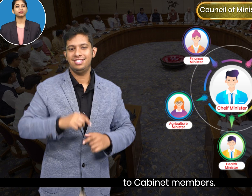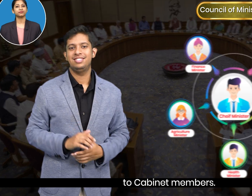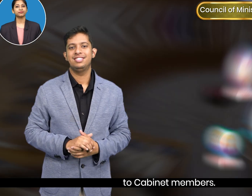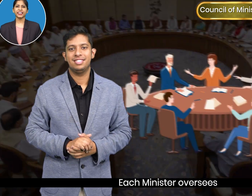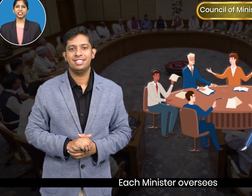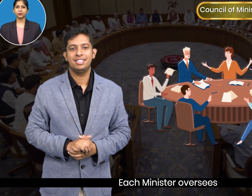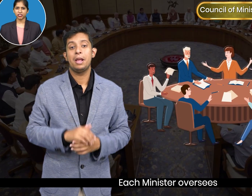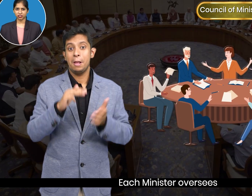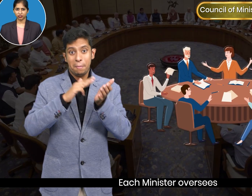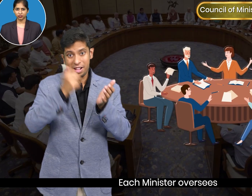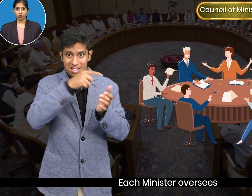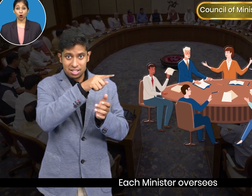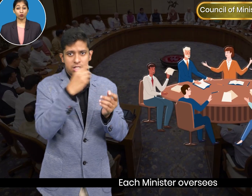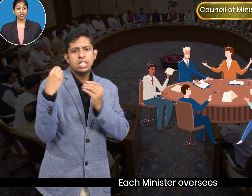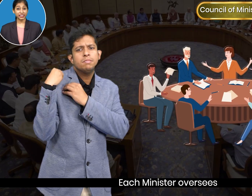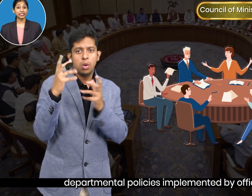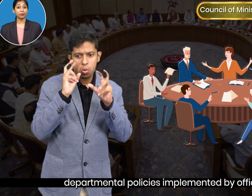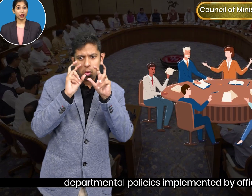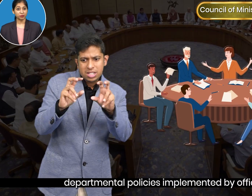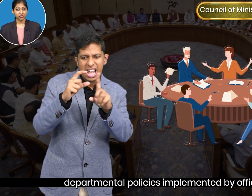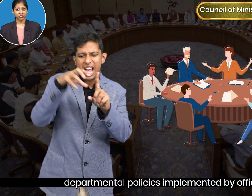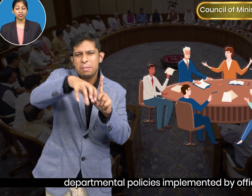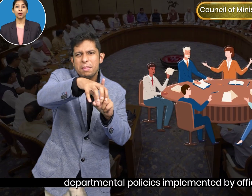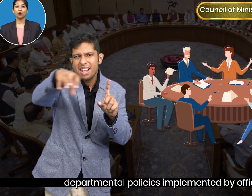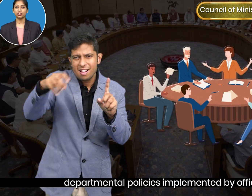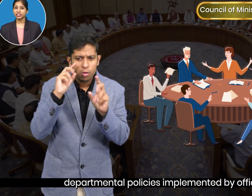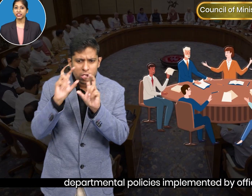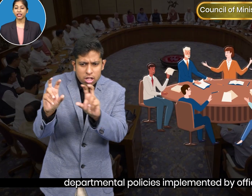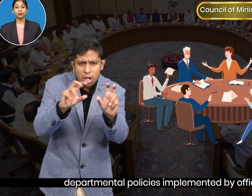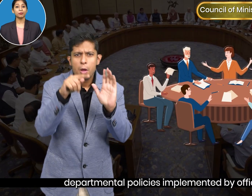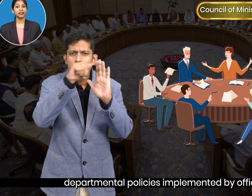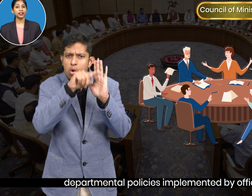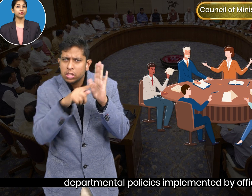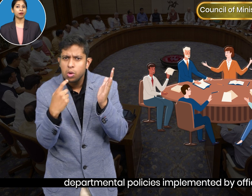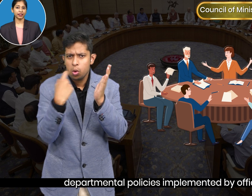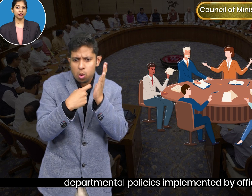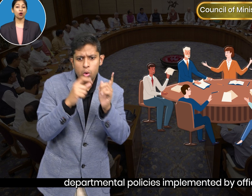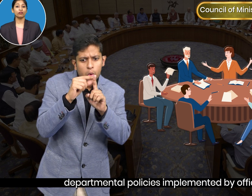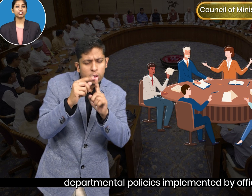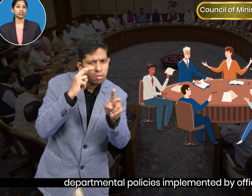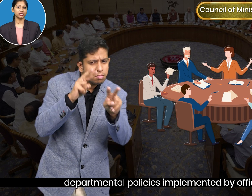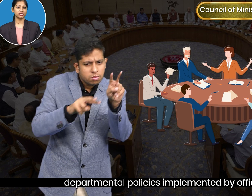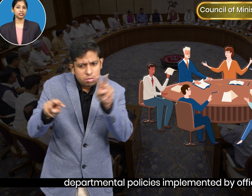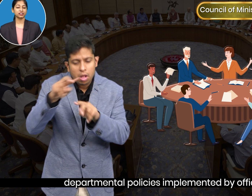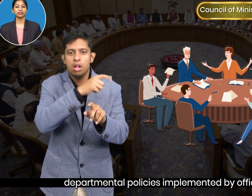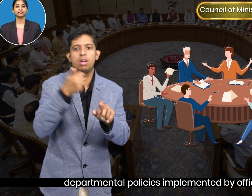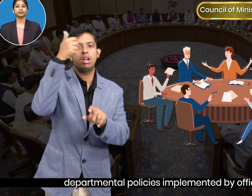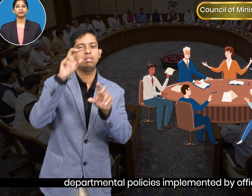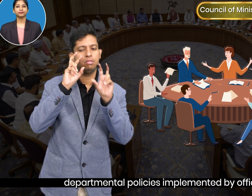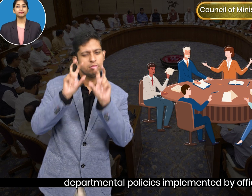members. Each minister oversees departments, policies implemented by